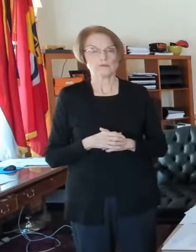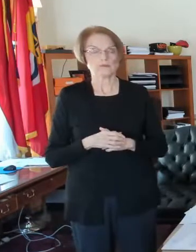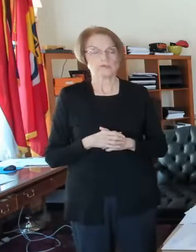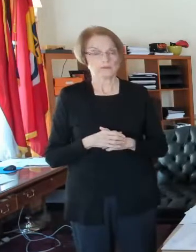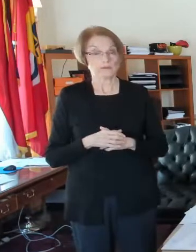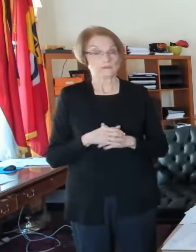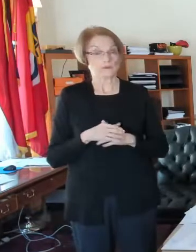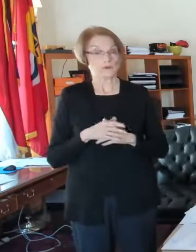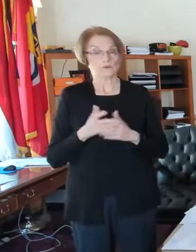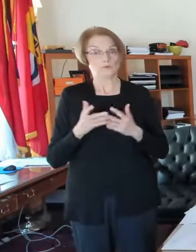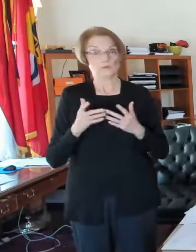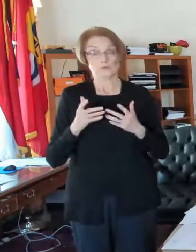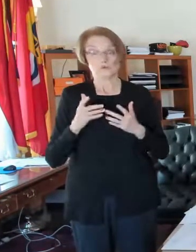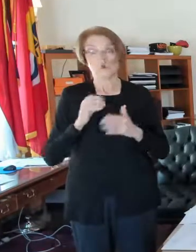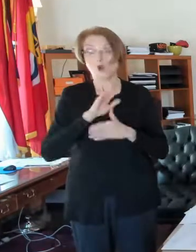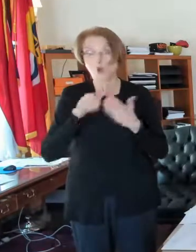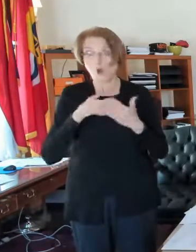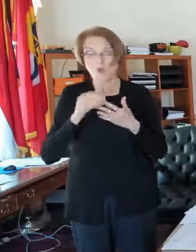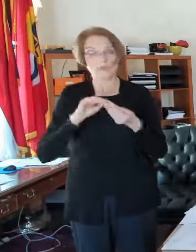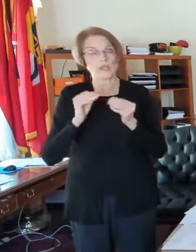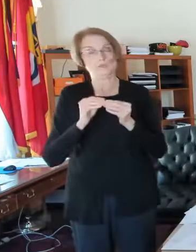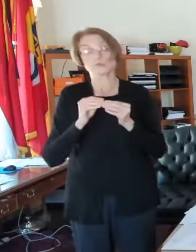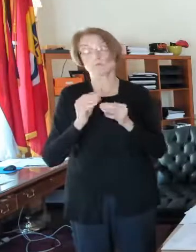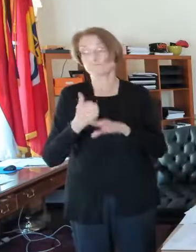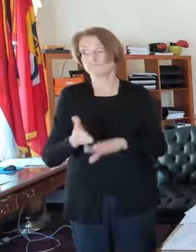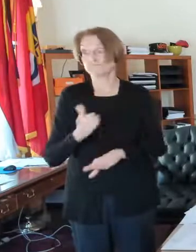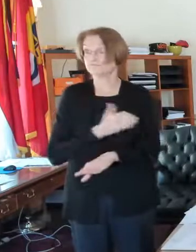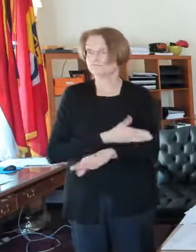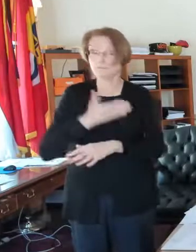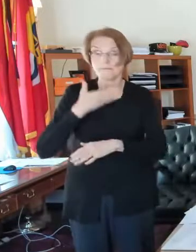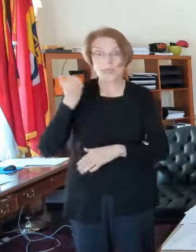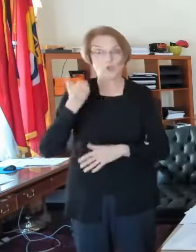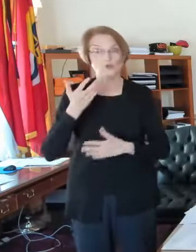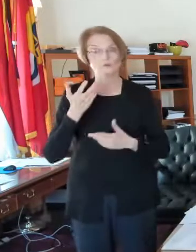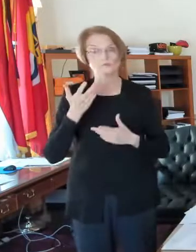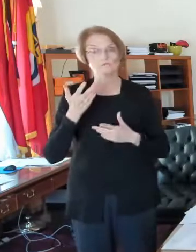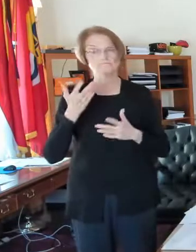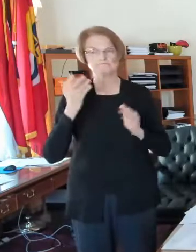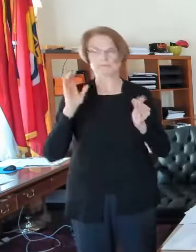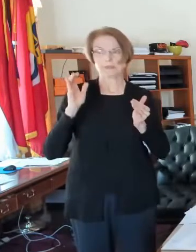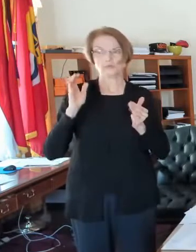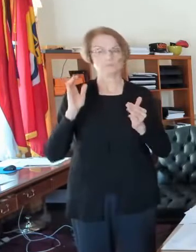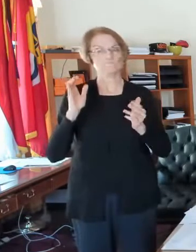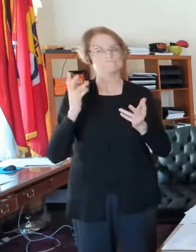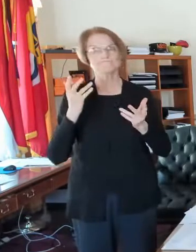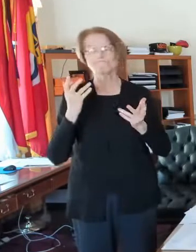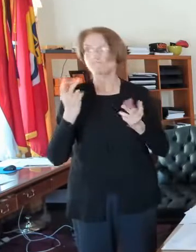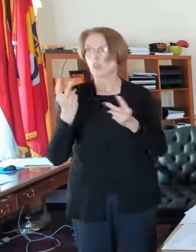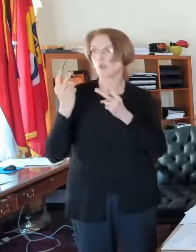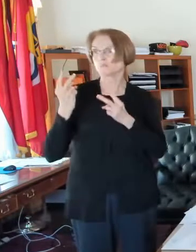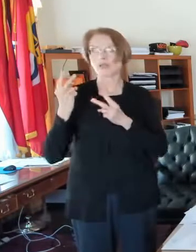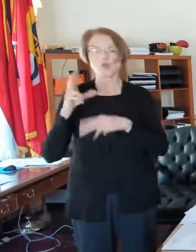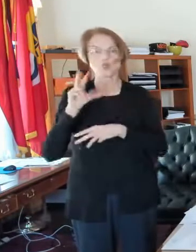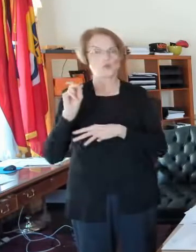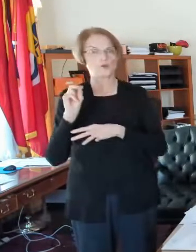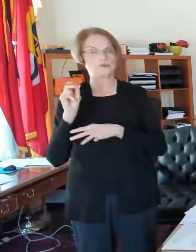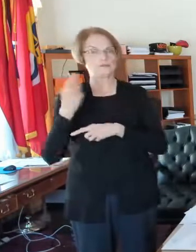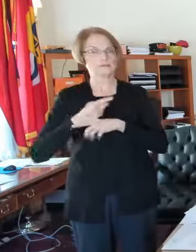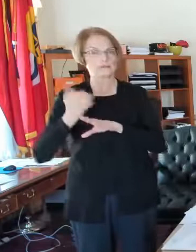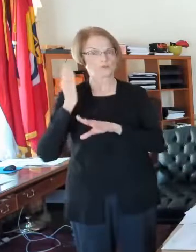are so much better than they were, even if you look back, just looking back 30 days